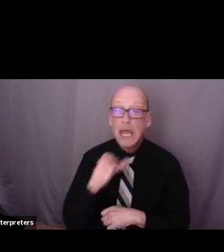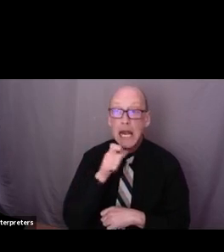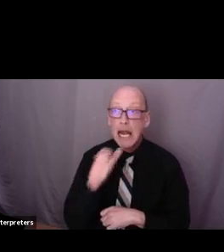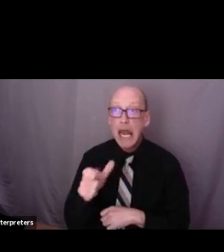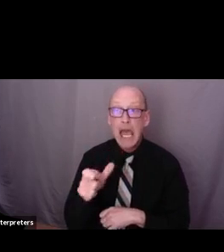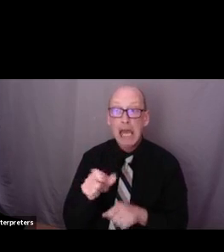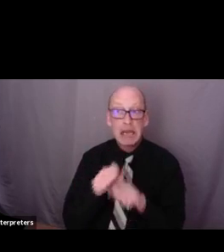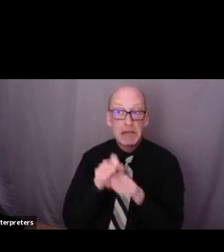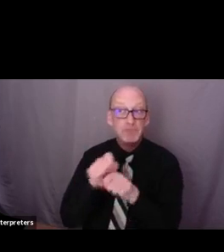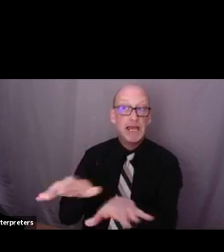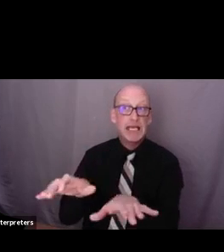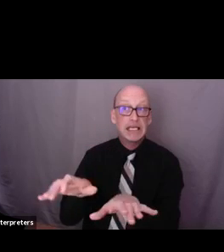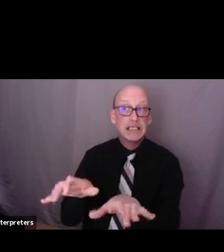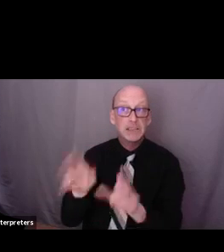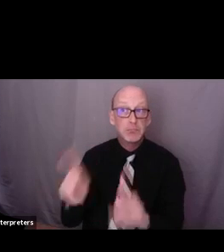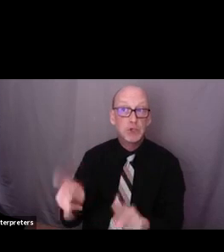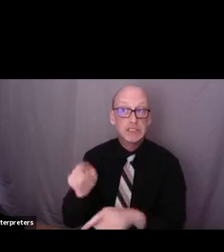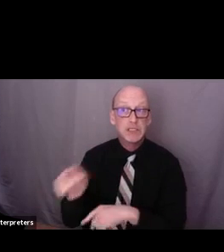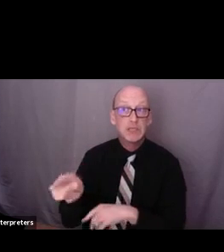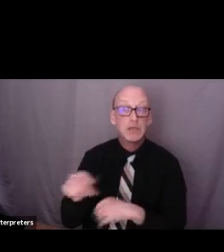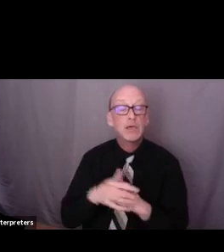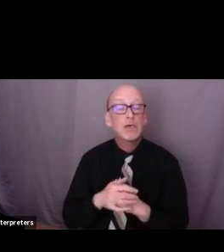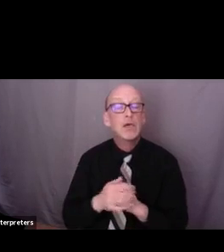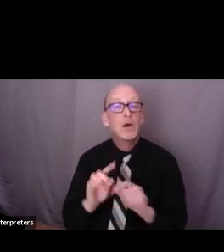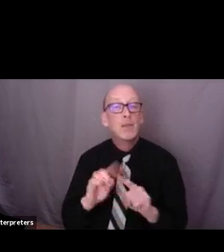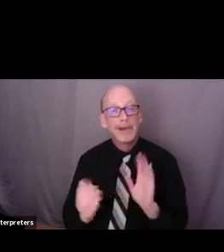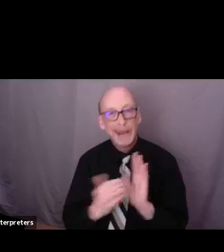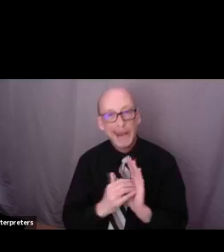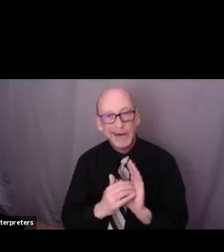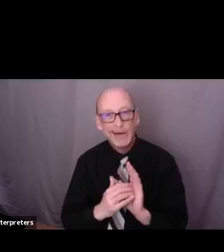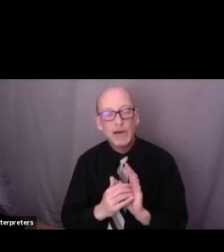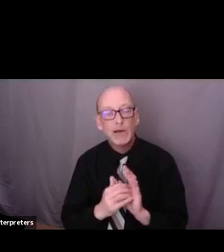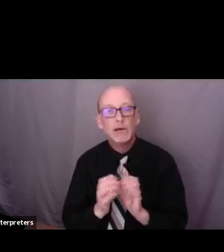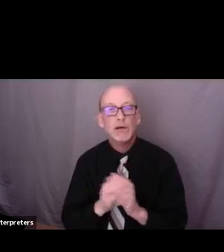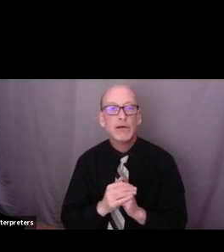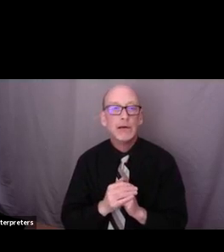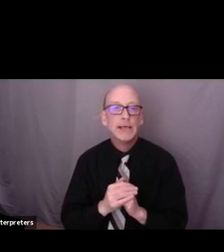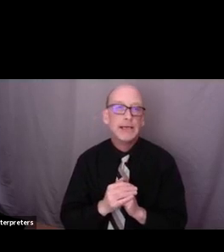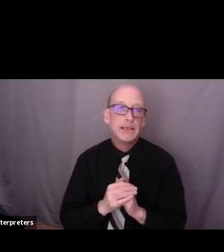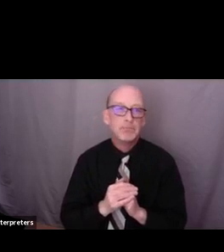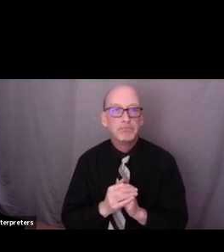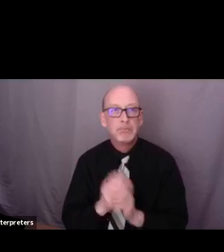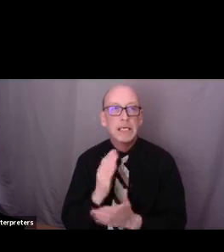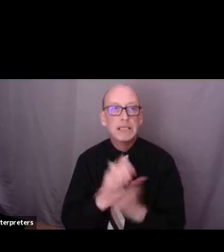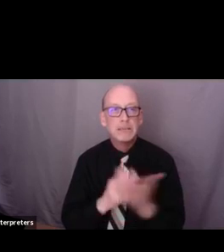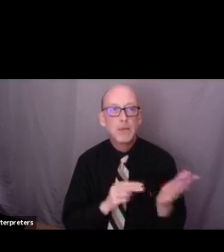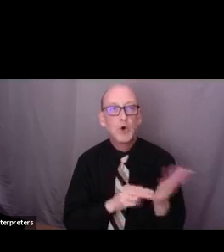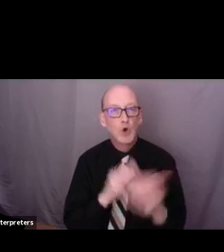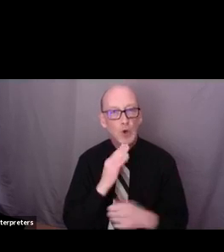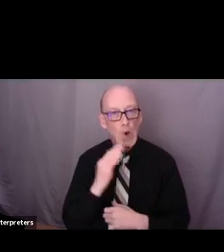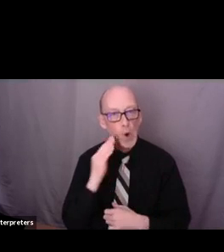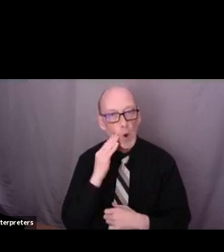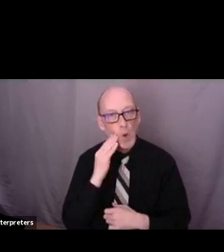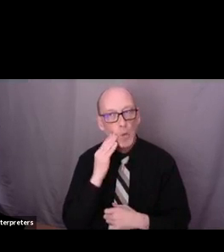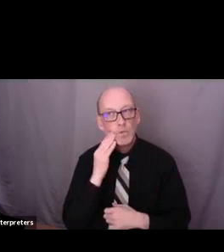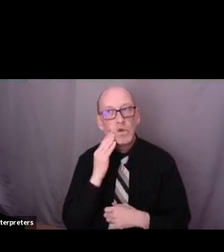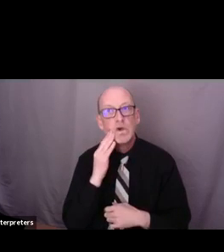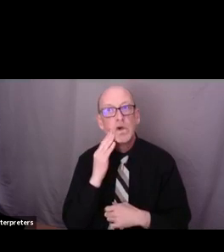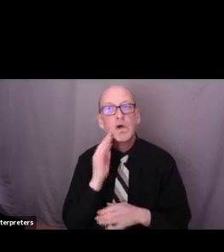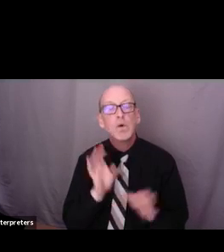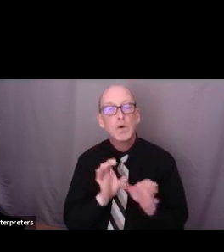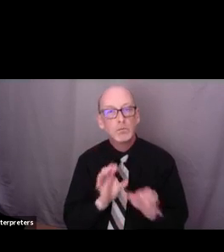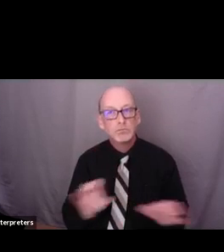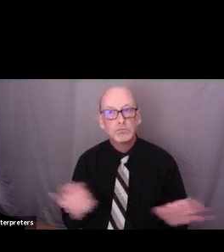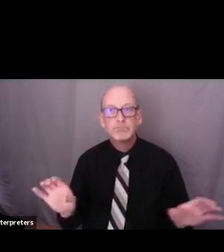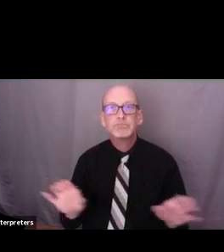infectious. But again, some nursing homes are splitting people off after that time.